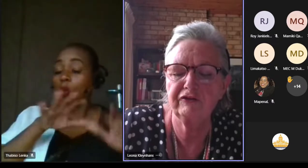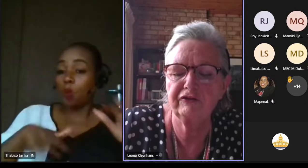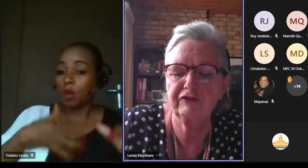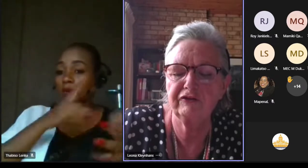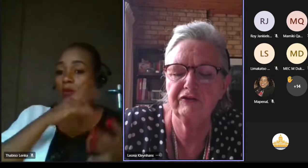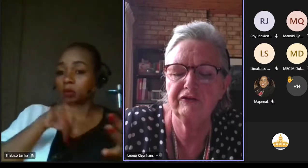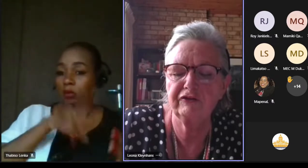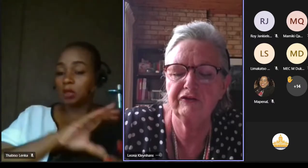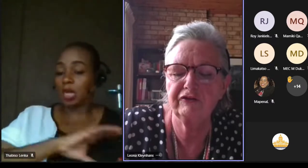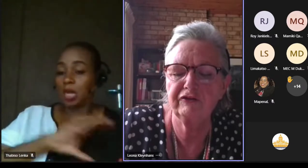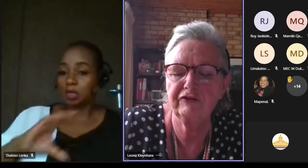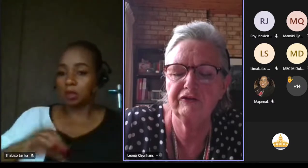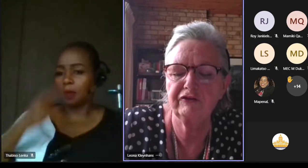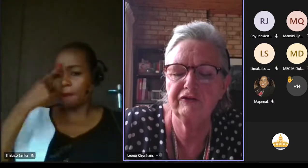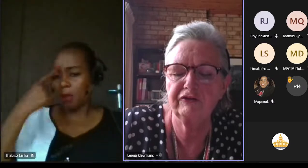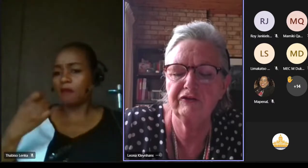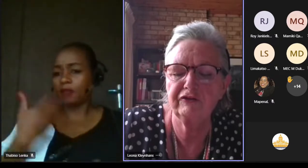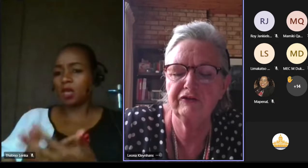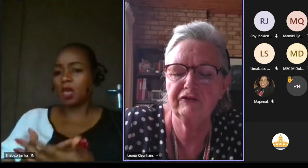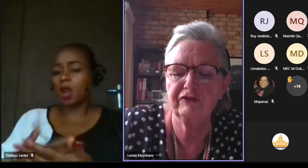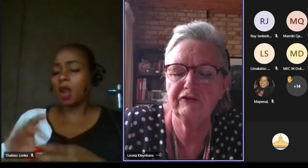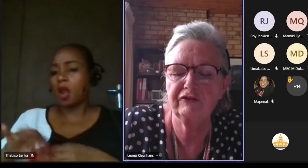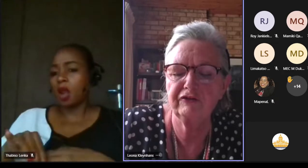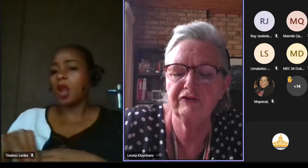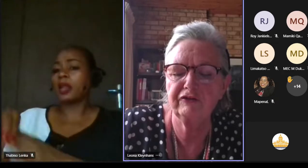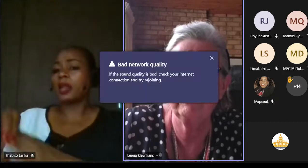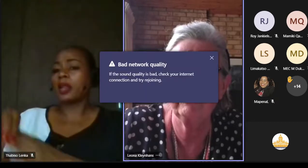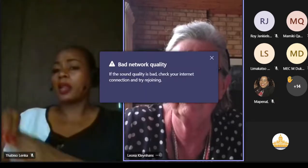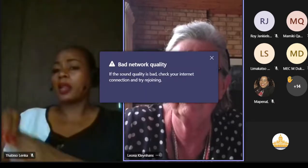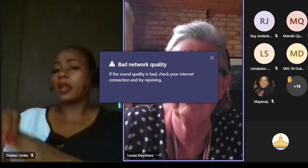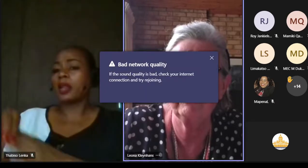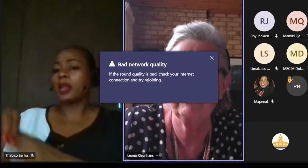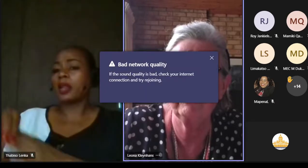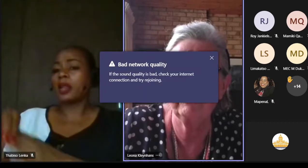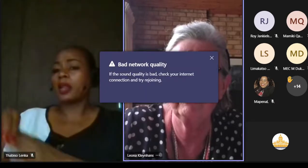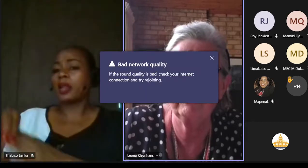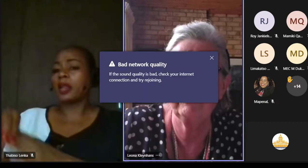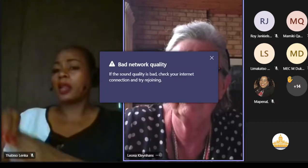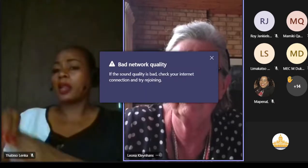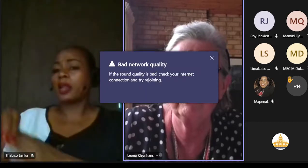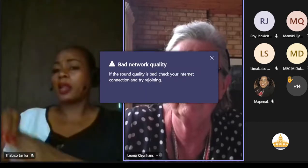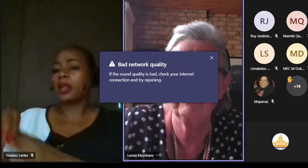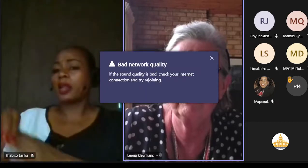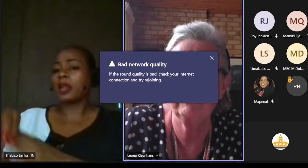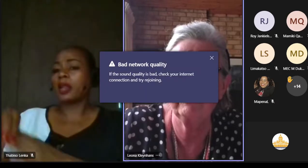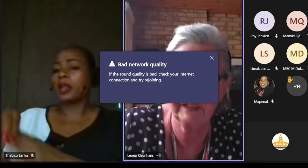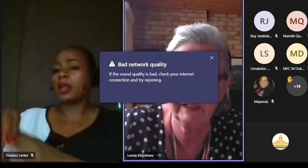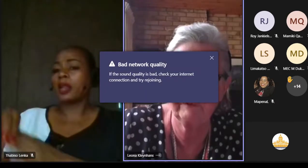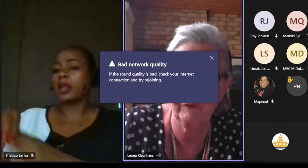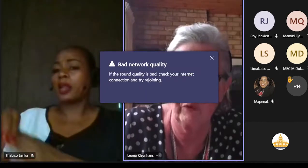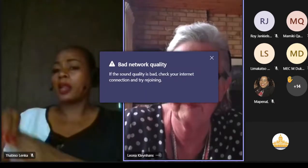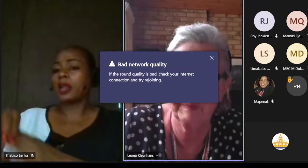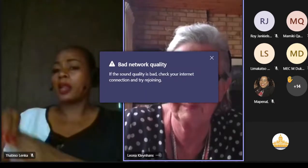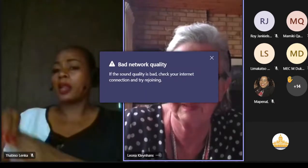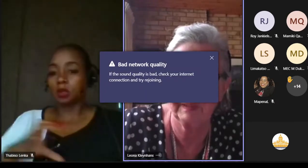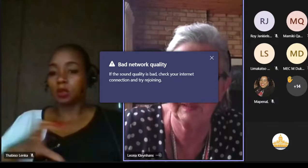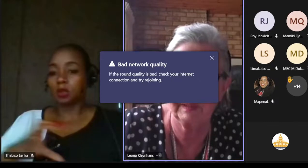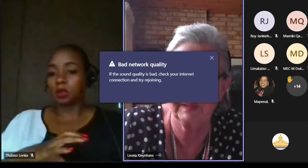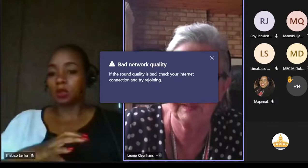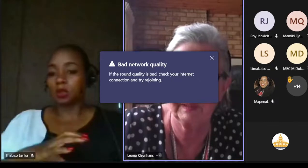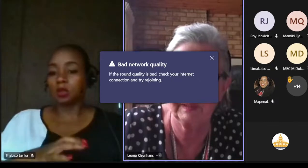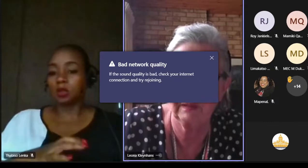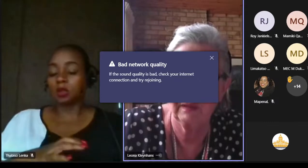People elect councillors who they believe can govern in such a way as to improve their lives. We need to ask ourselves, are we governing